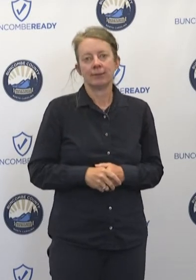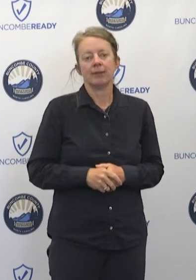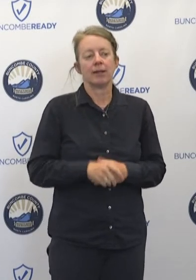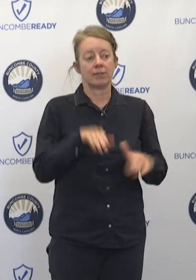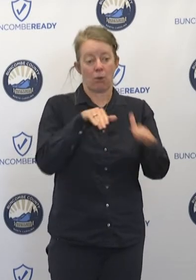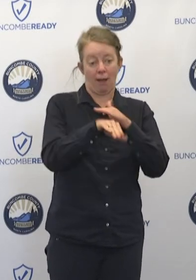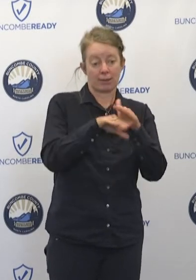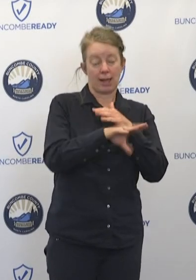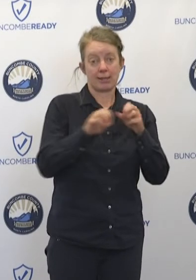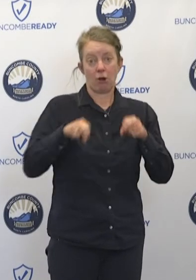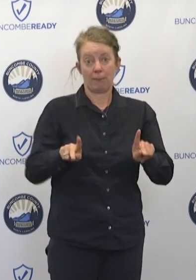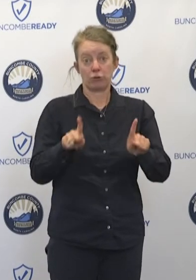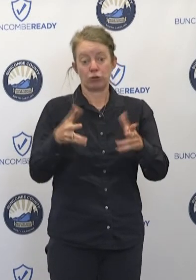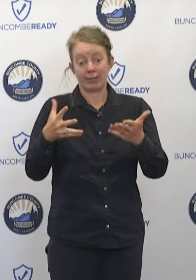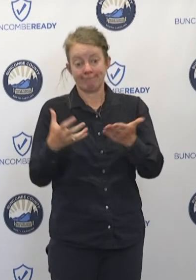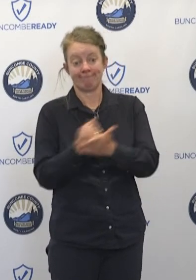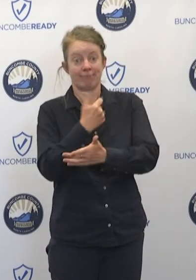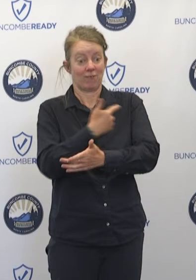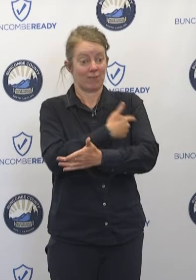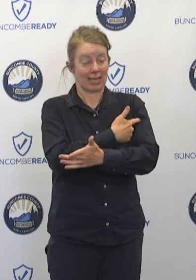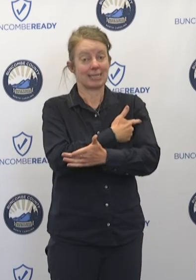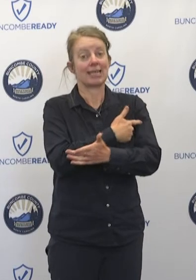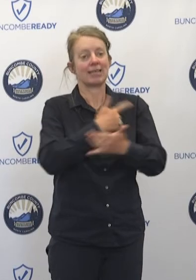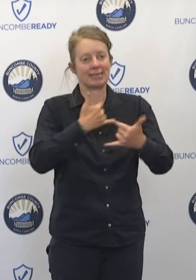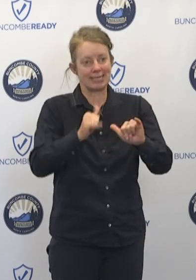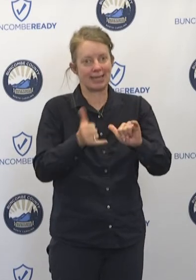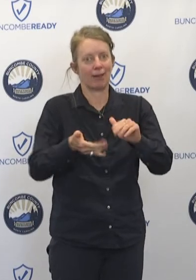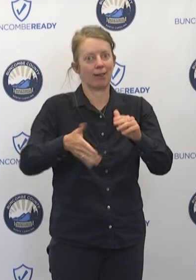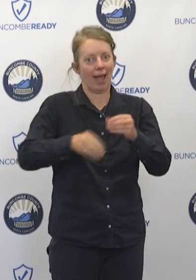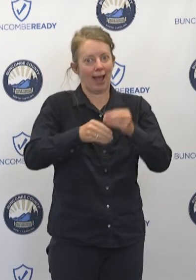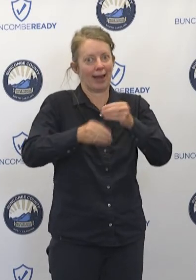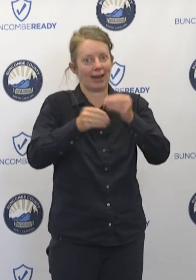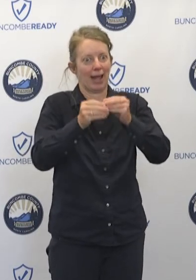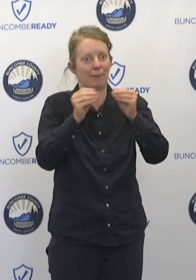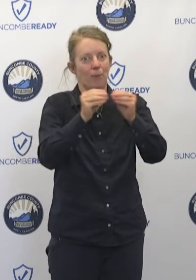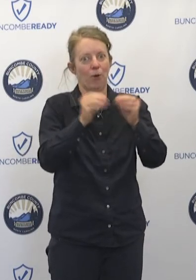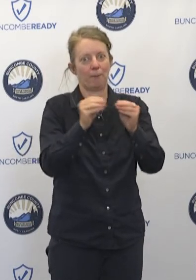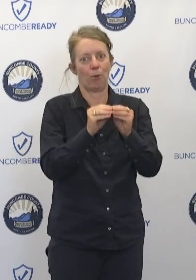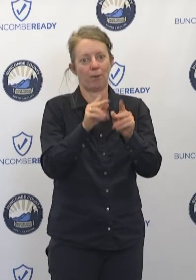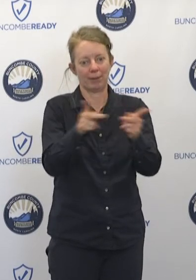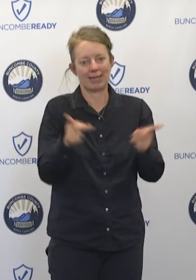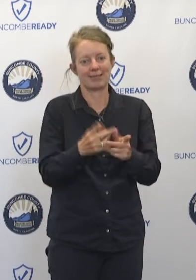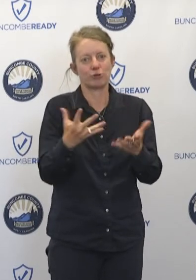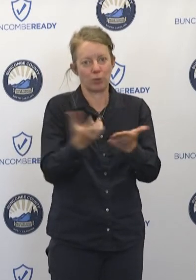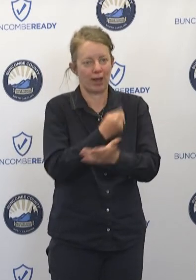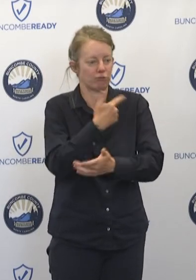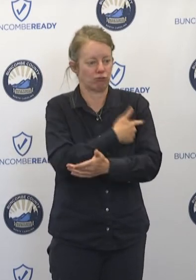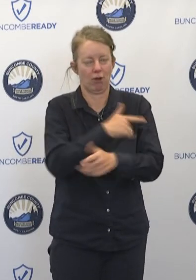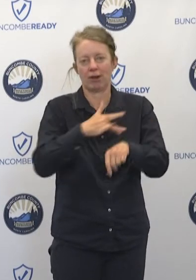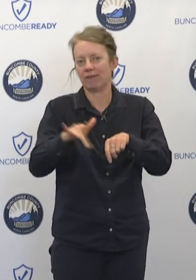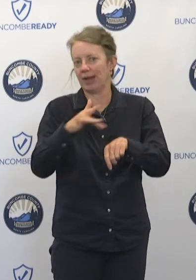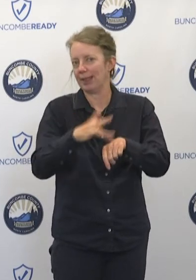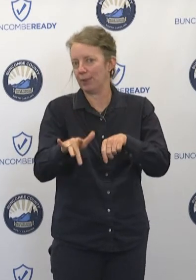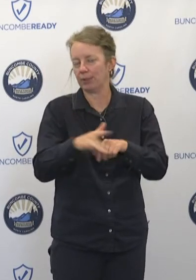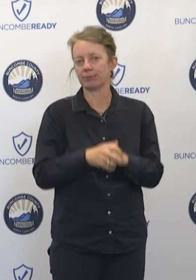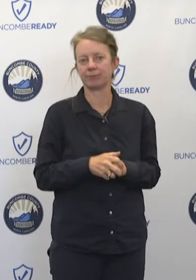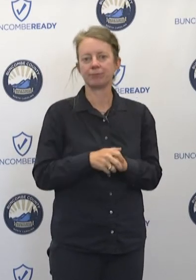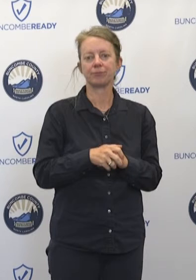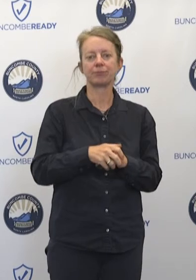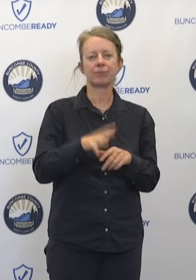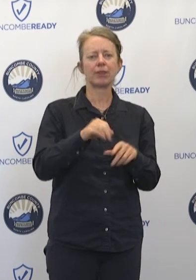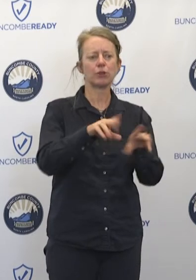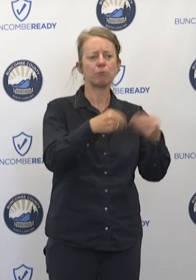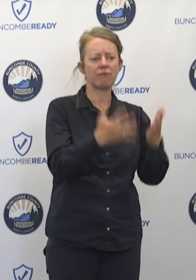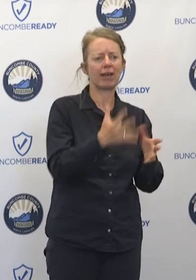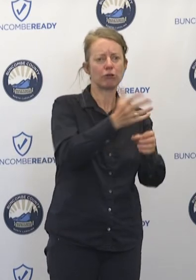Access and opportunity to vaccine grows as more and more vaccine providers have been added and are receiving allocations, either from the